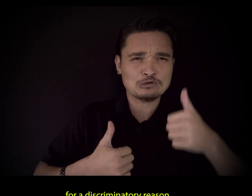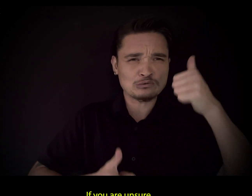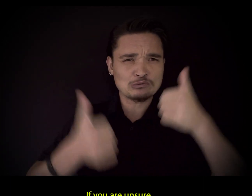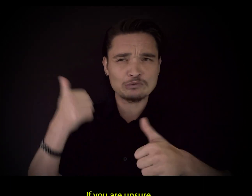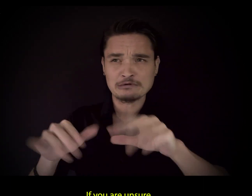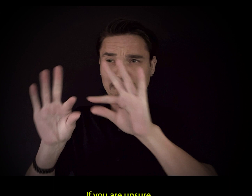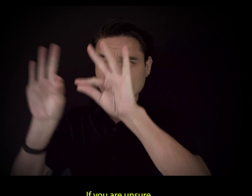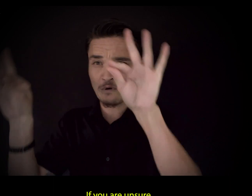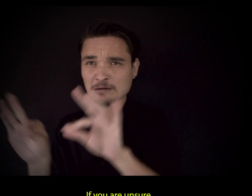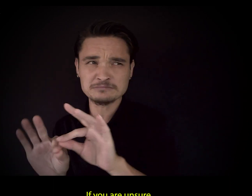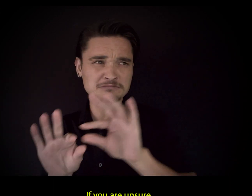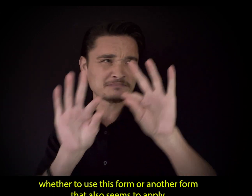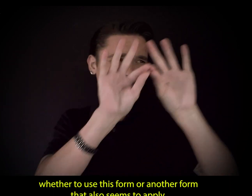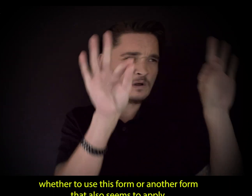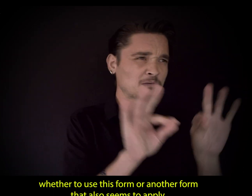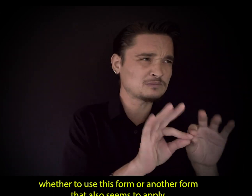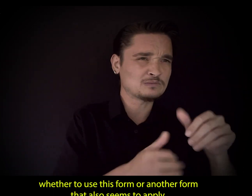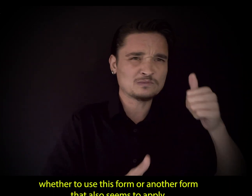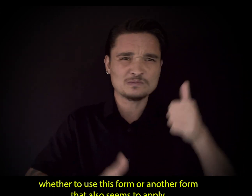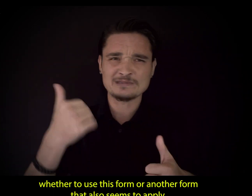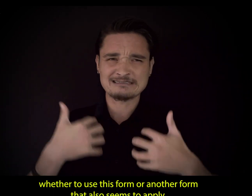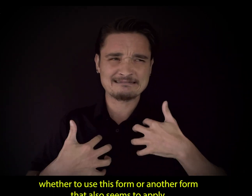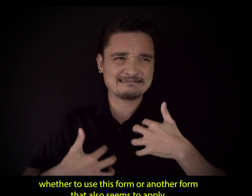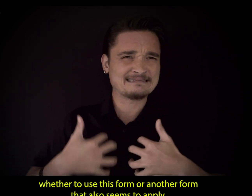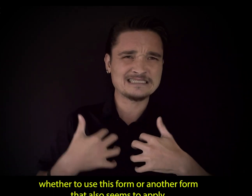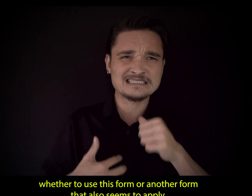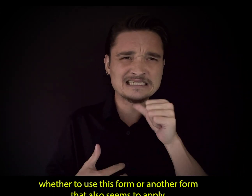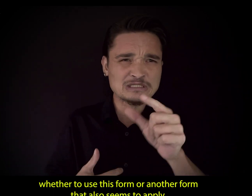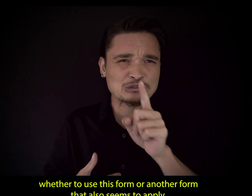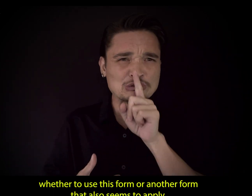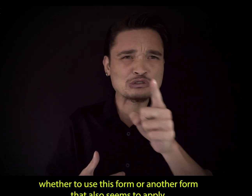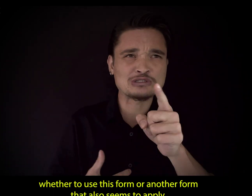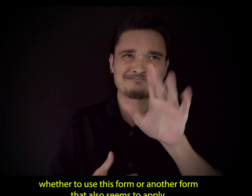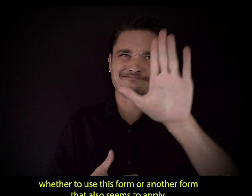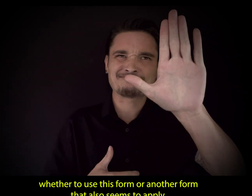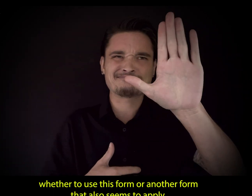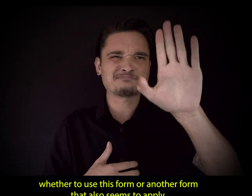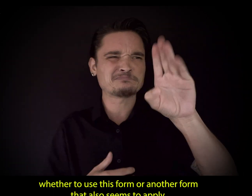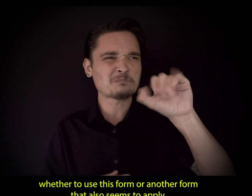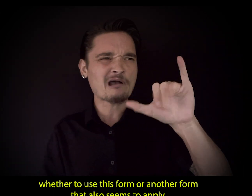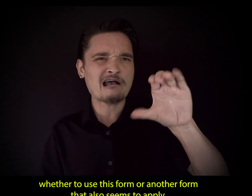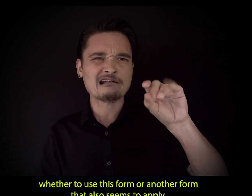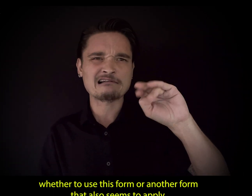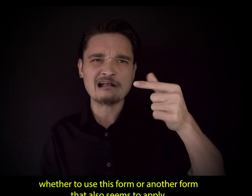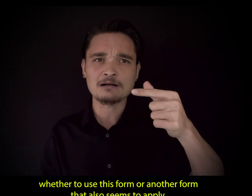If you are unsure whether to use this form or another form that also seems to apply,